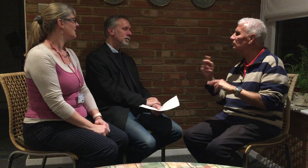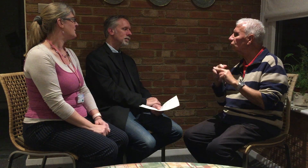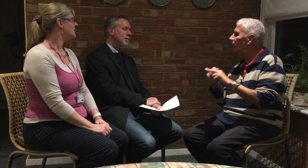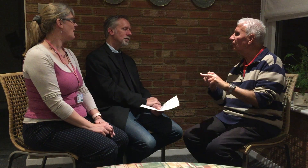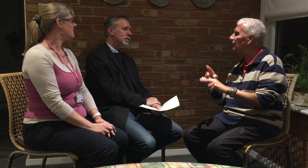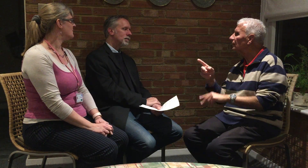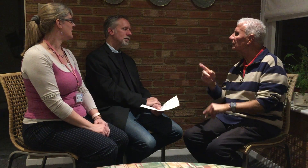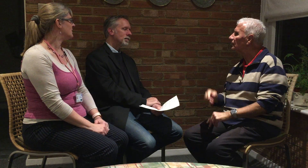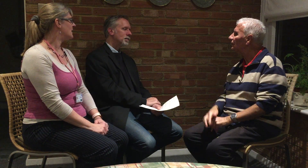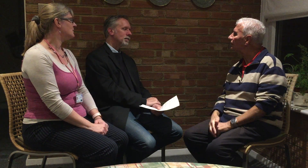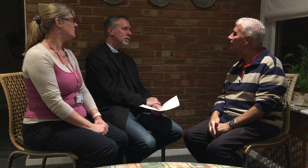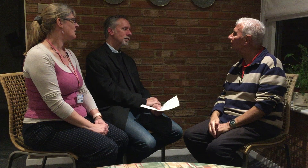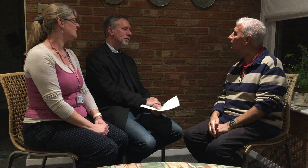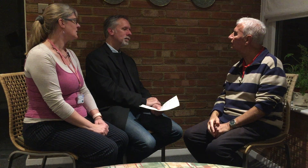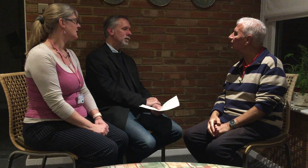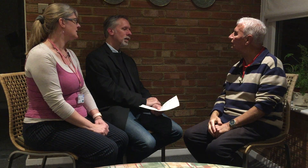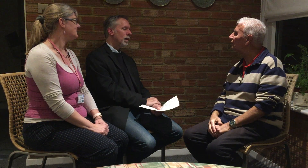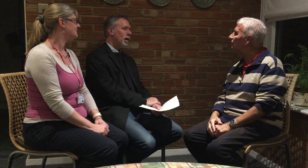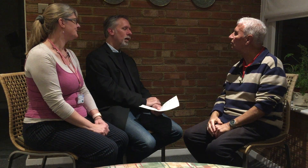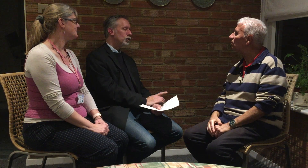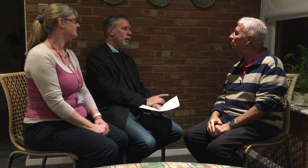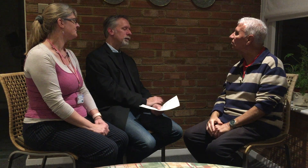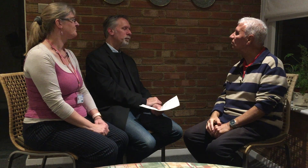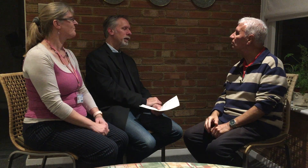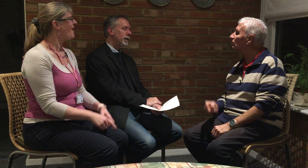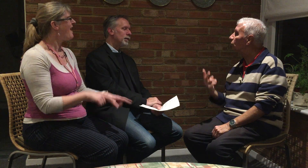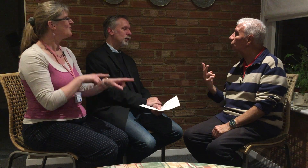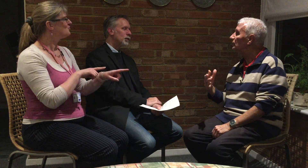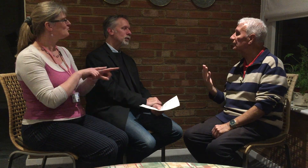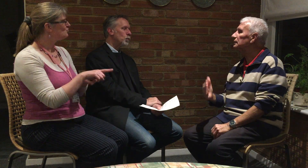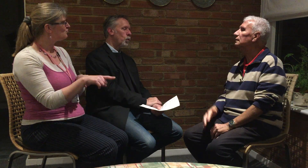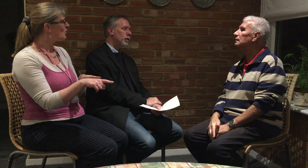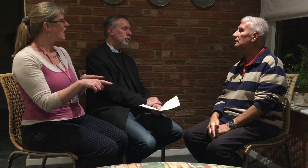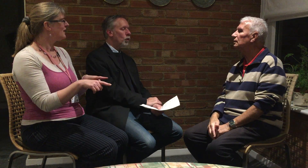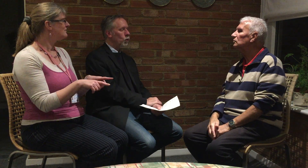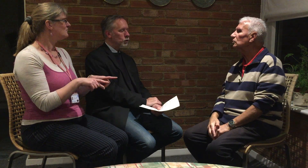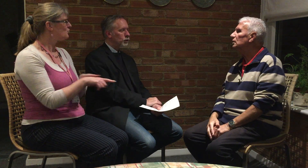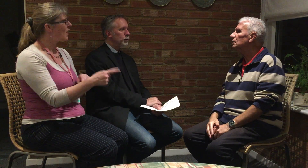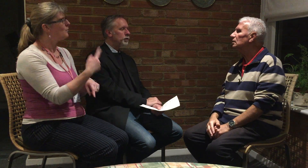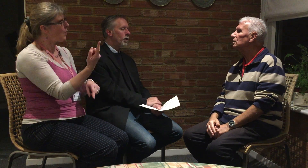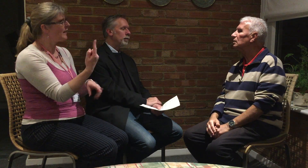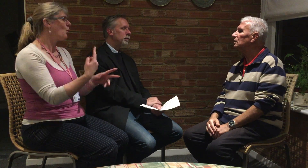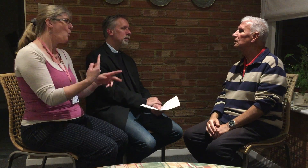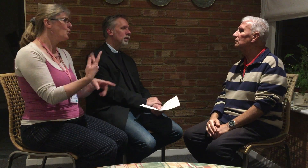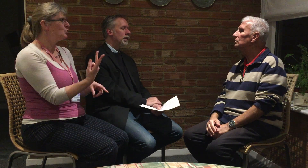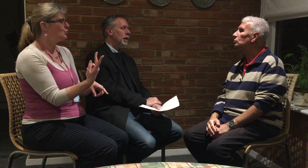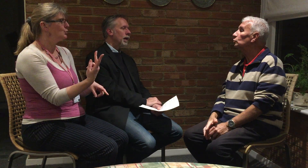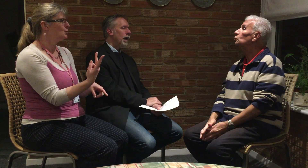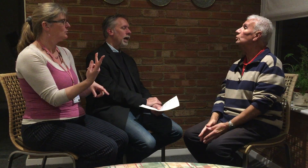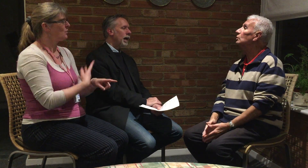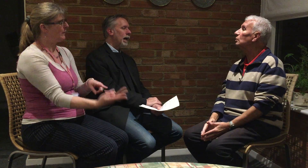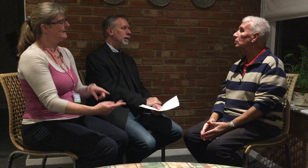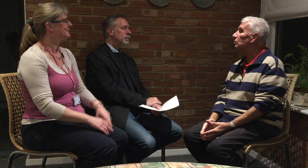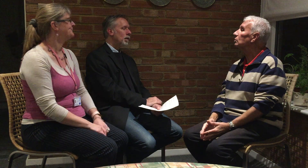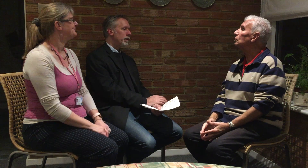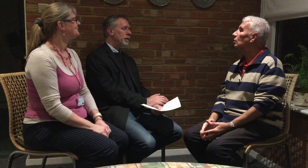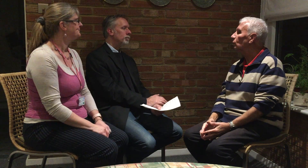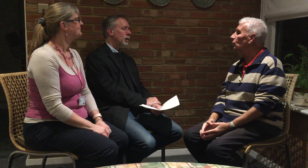How many times a week then do you travel to London? I try to make it just the 1 or 2 times, and I then